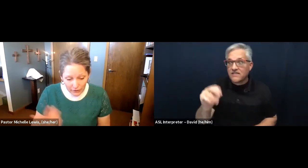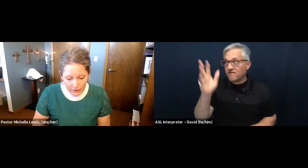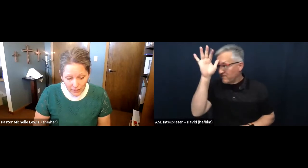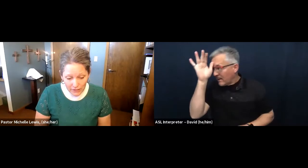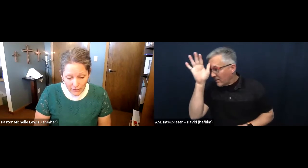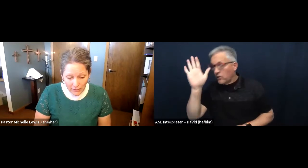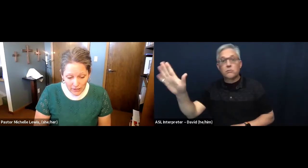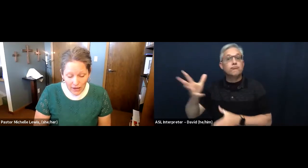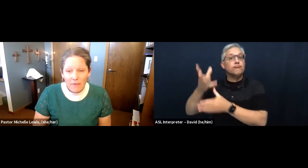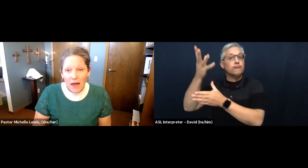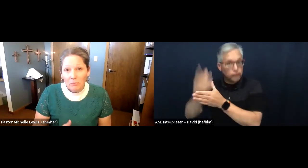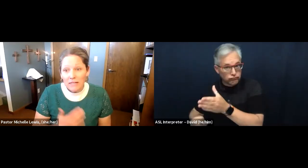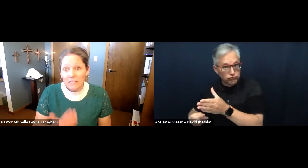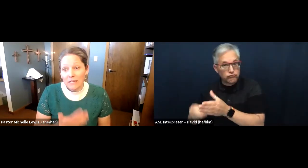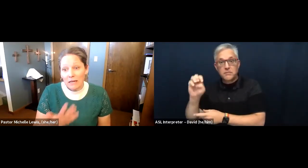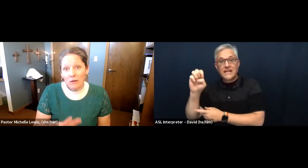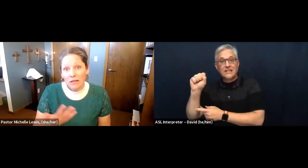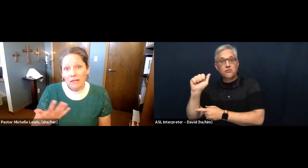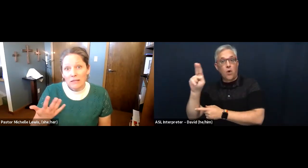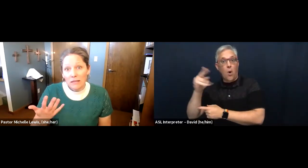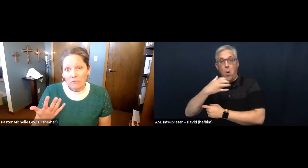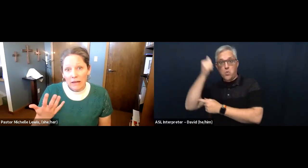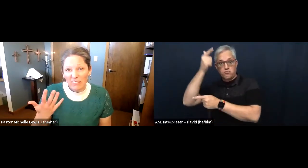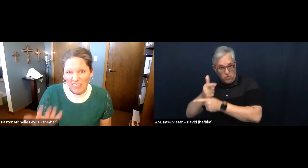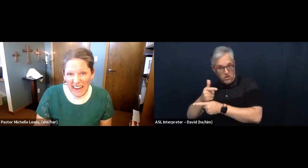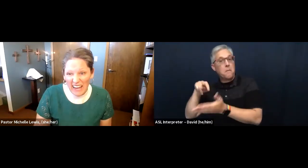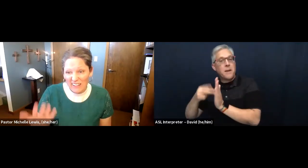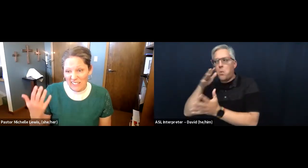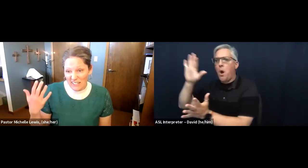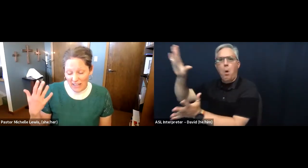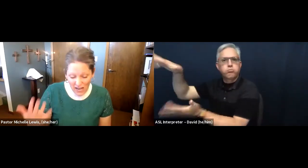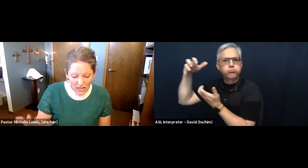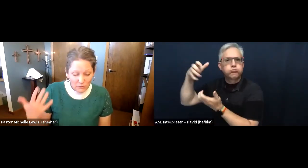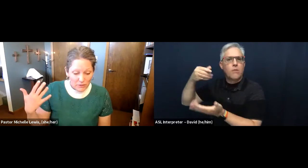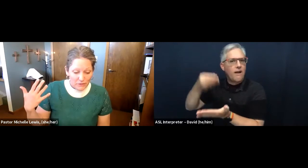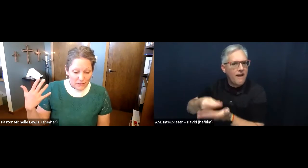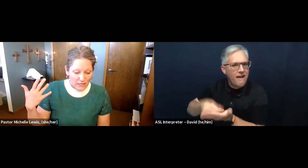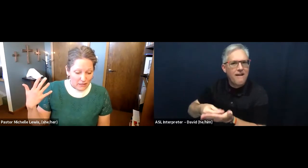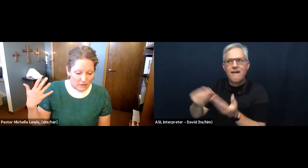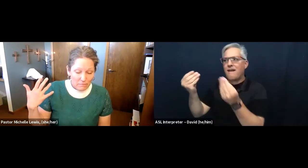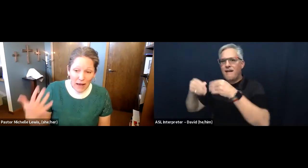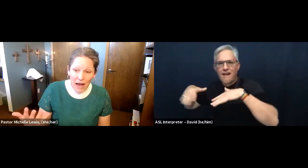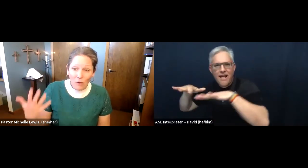father. And that blessing came with like land and animals and power